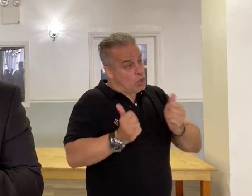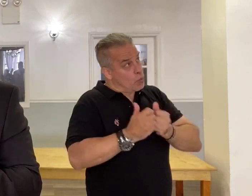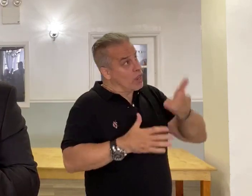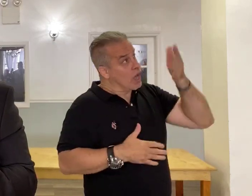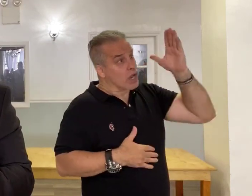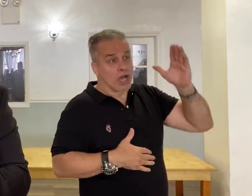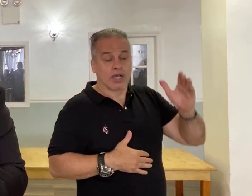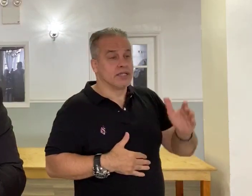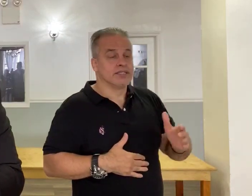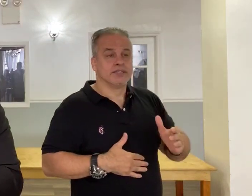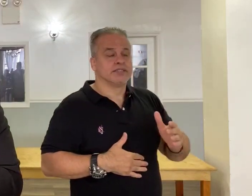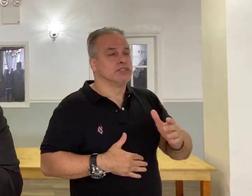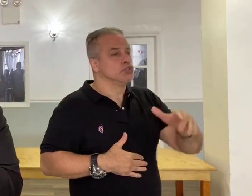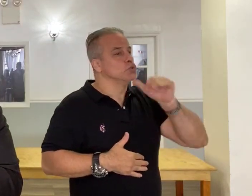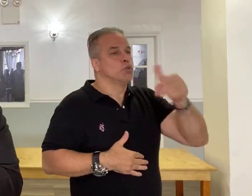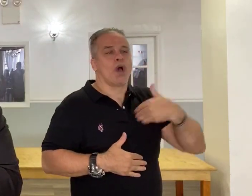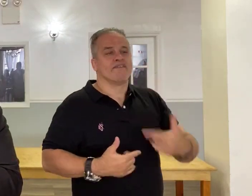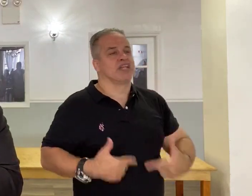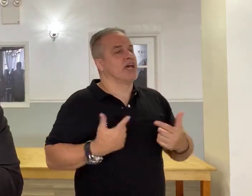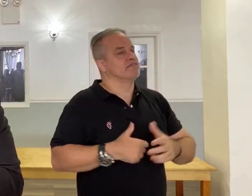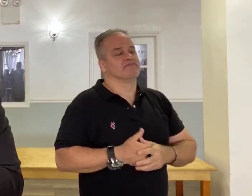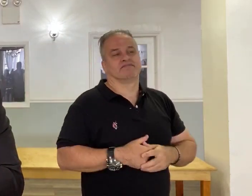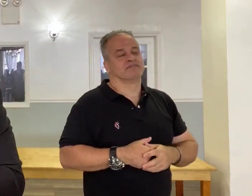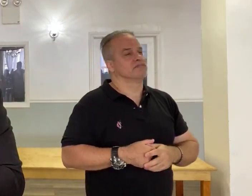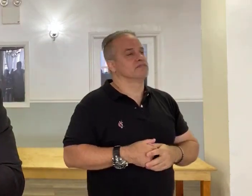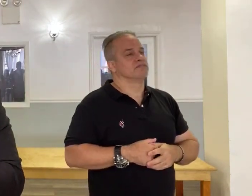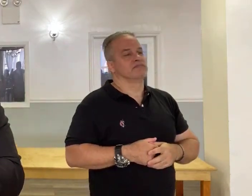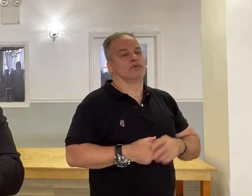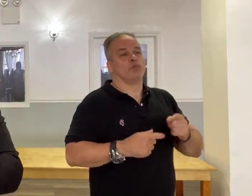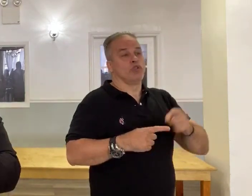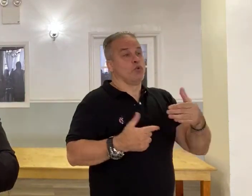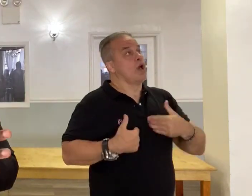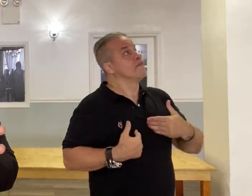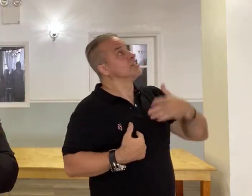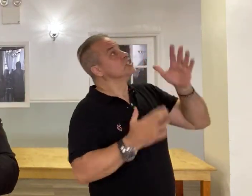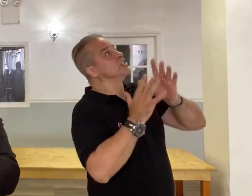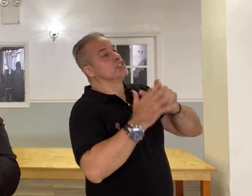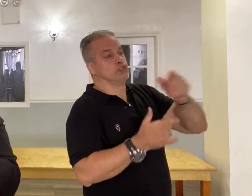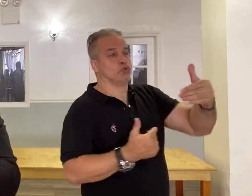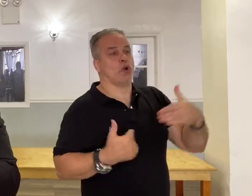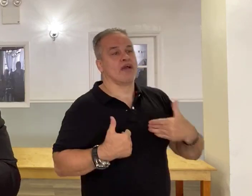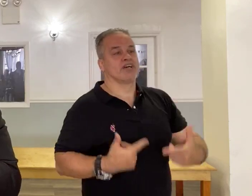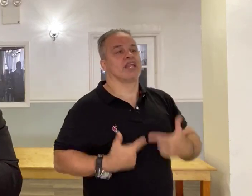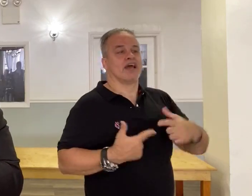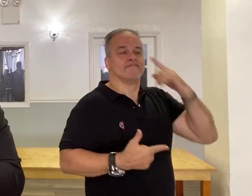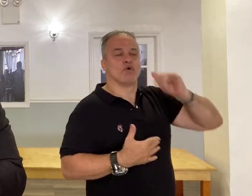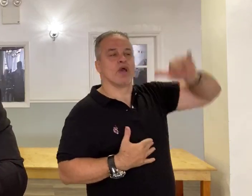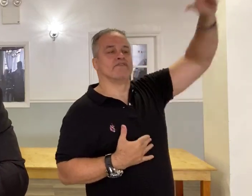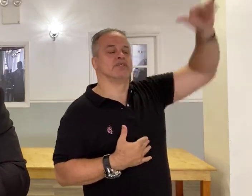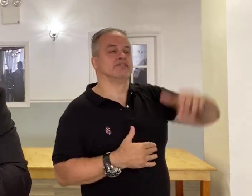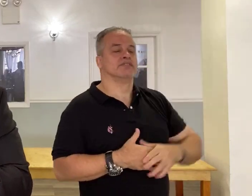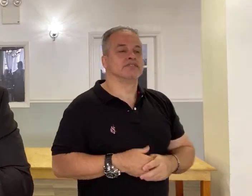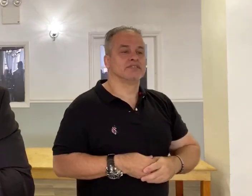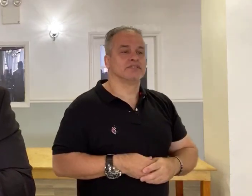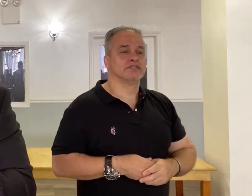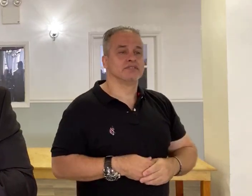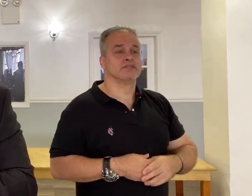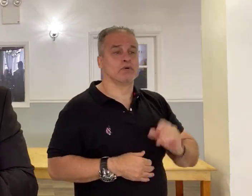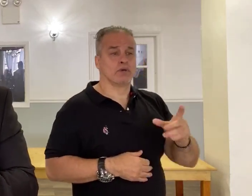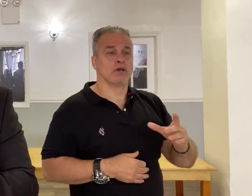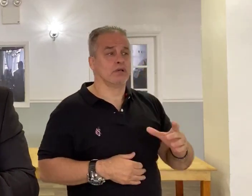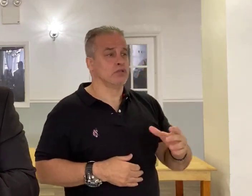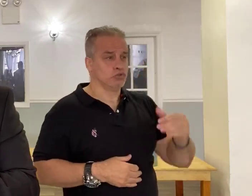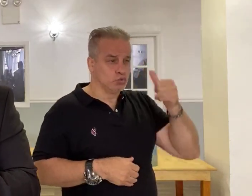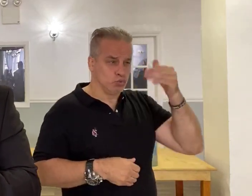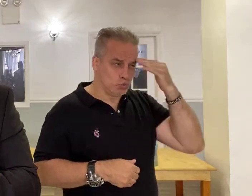have our invitation. I invite you to come forward to pray. We'll do as we have done in the